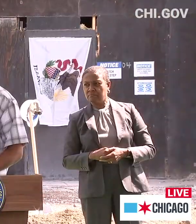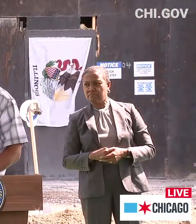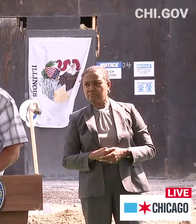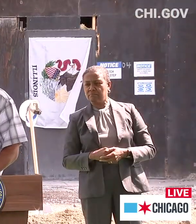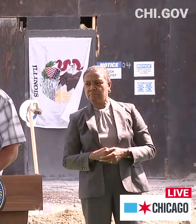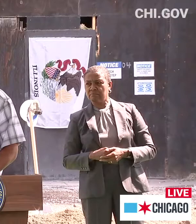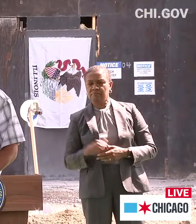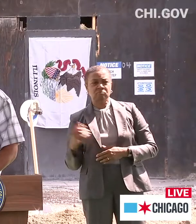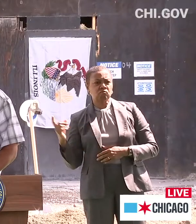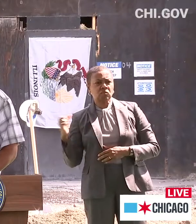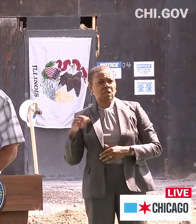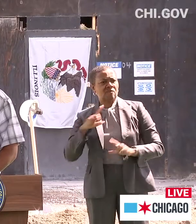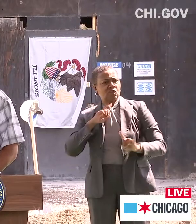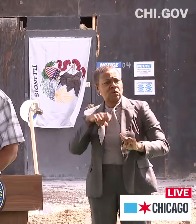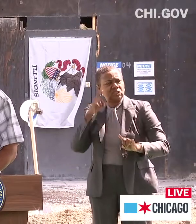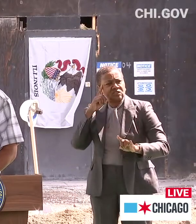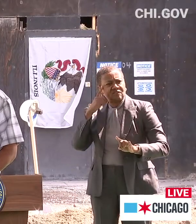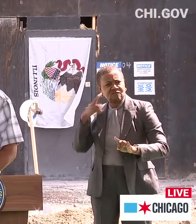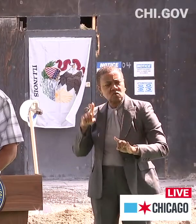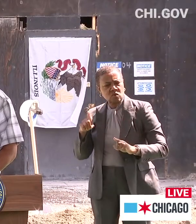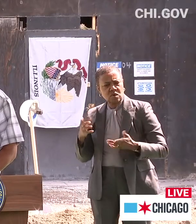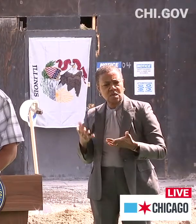Alderman, I have a question for